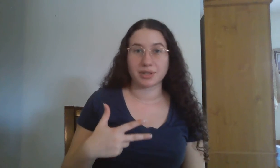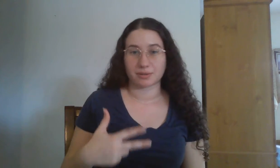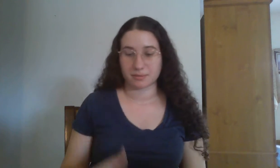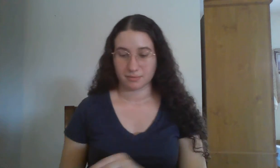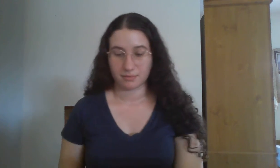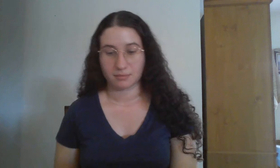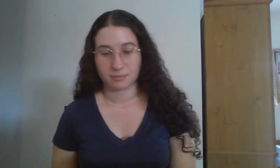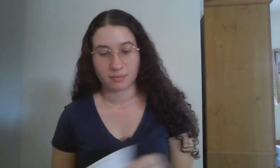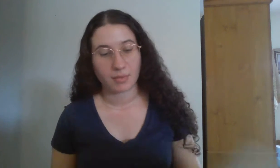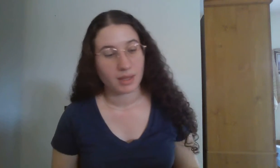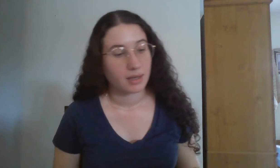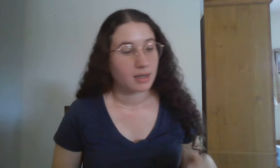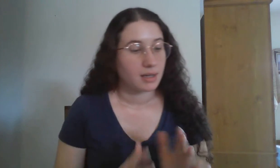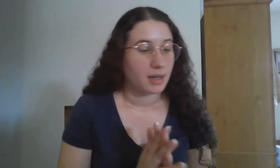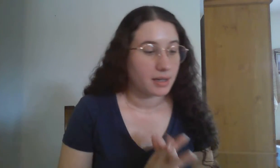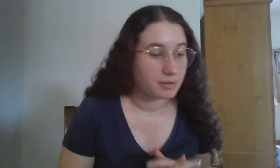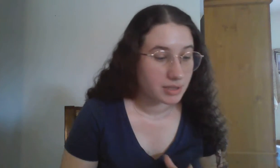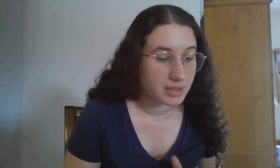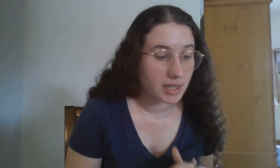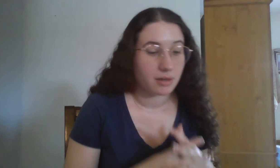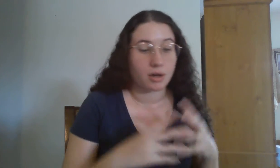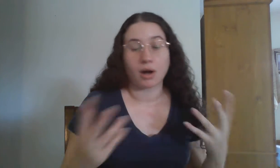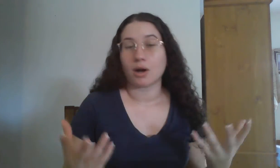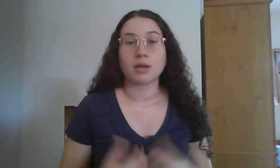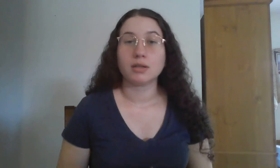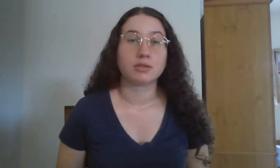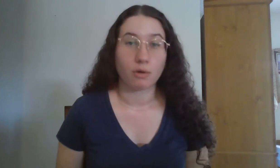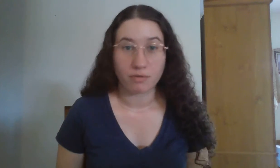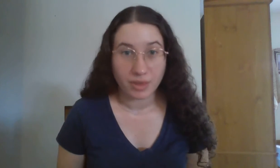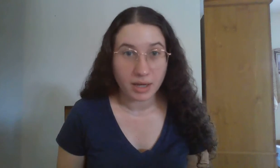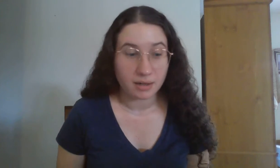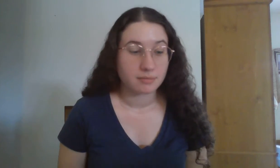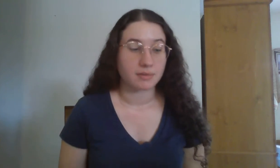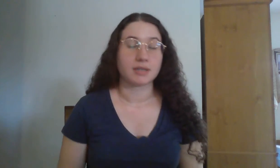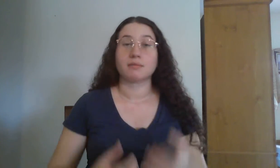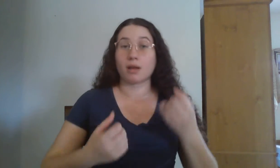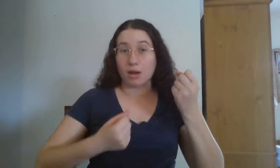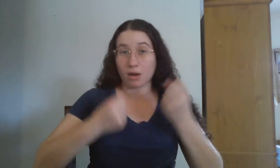here. And you can say the car is over there, right?